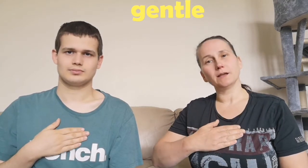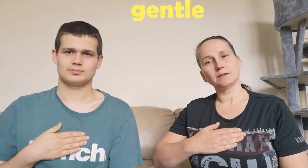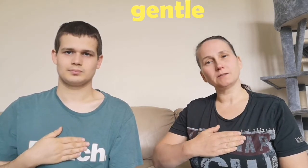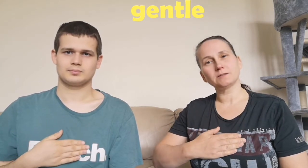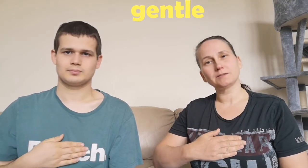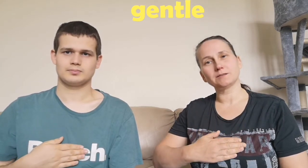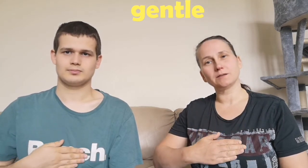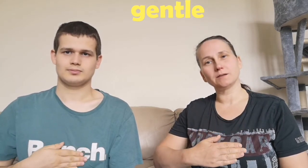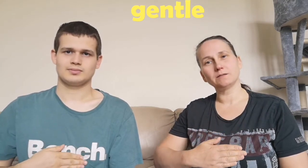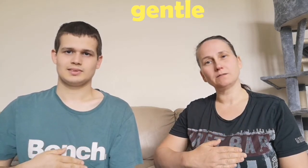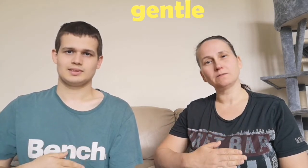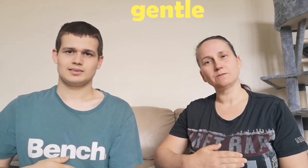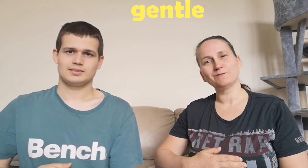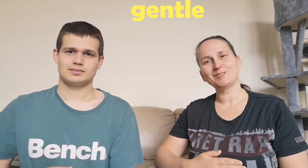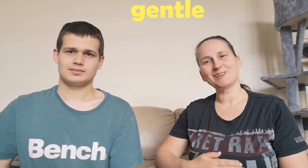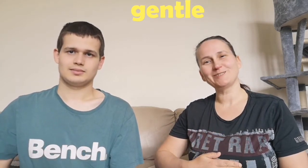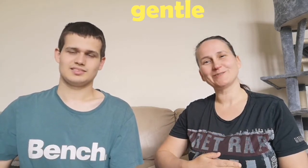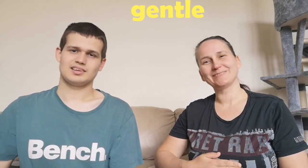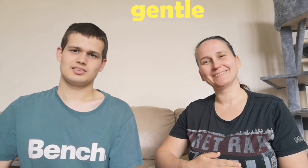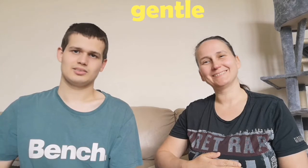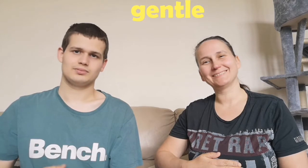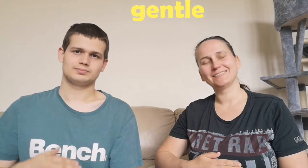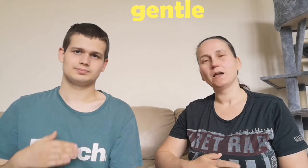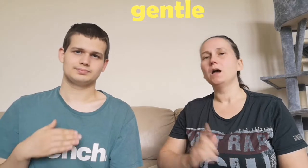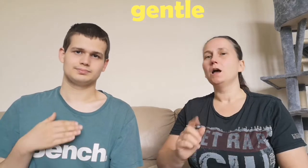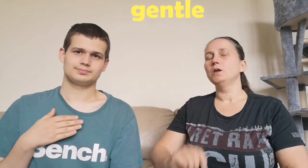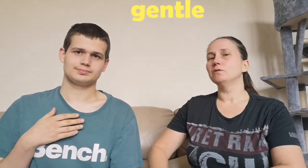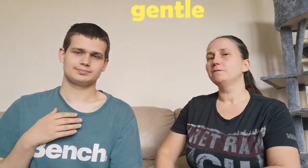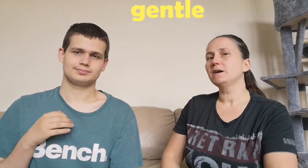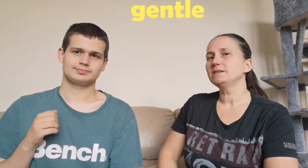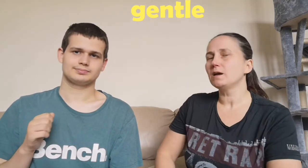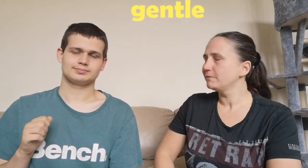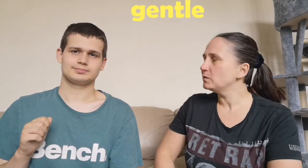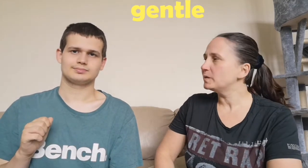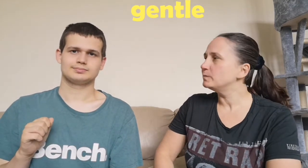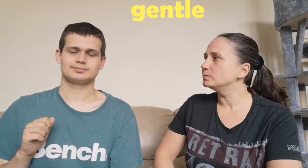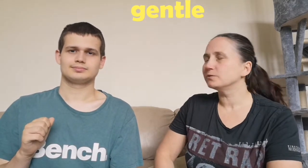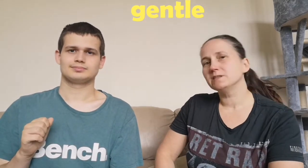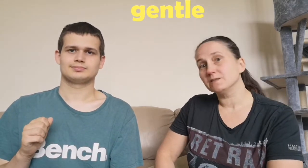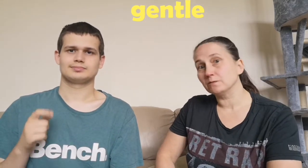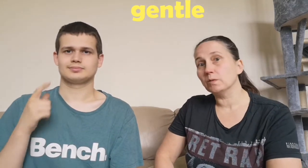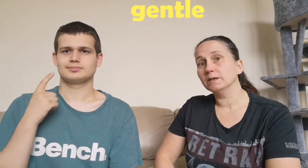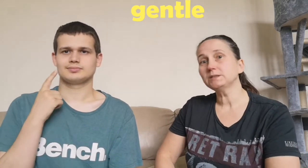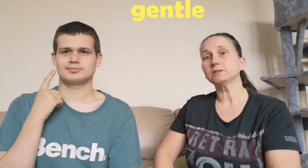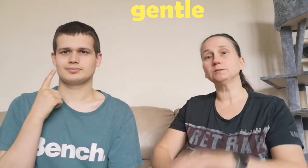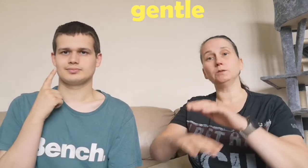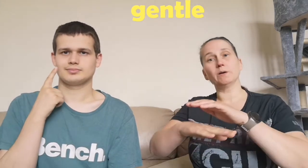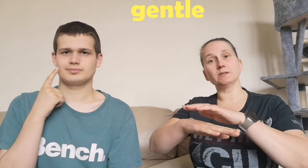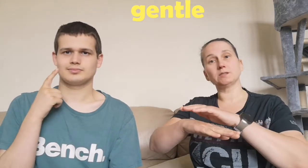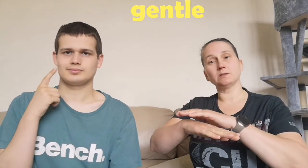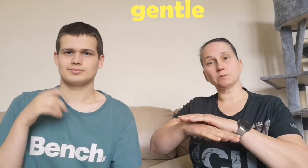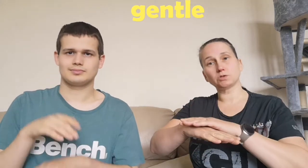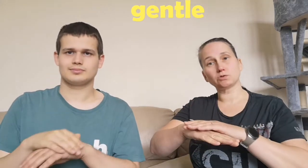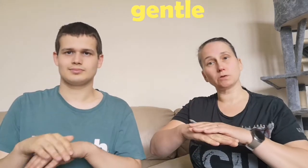That's the sign for gentle. Gentle. You'll find a few people do it different ways. You might stroke